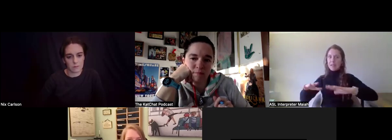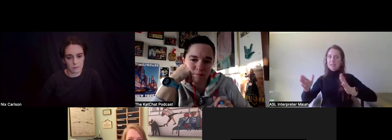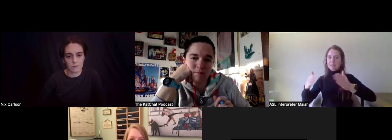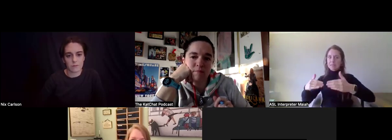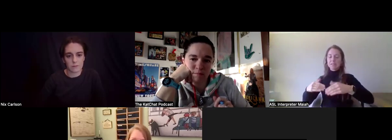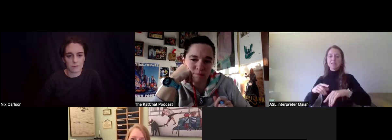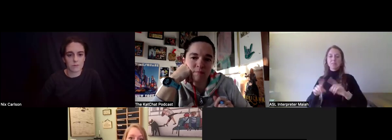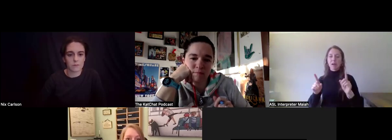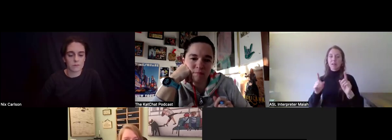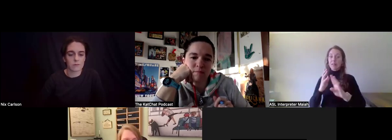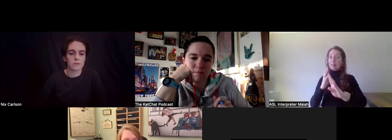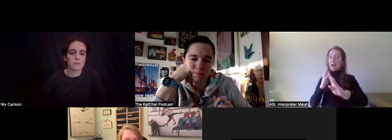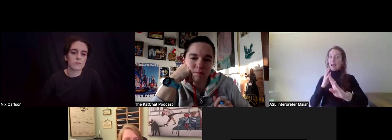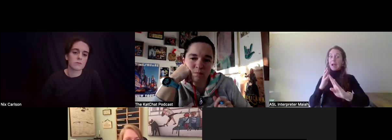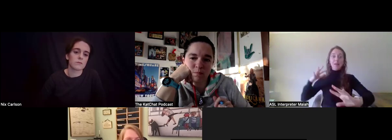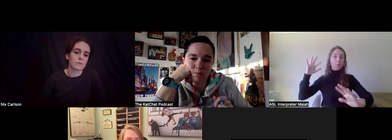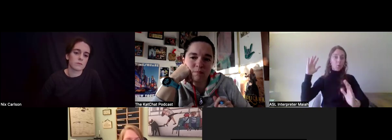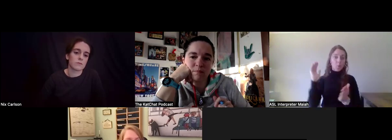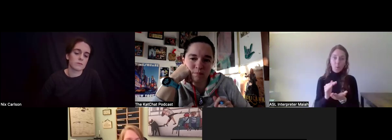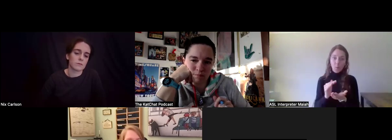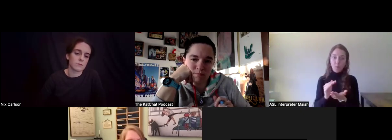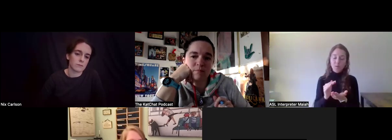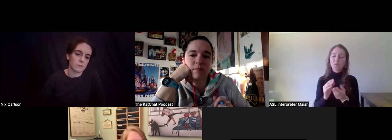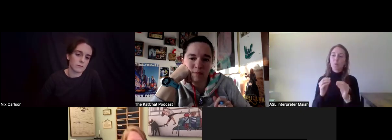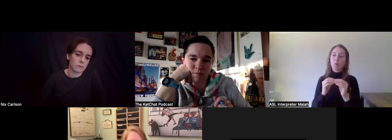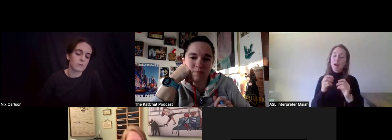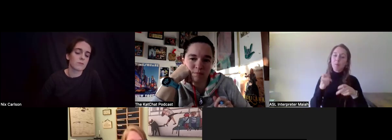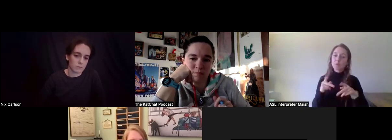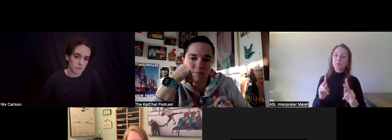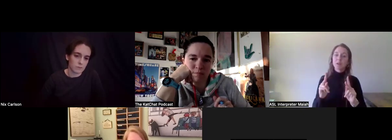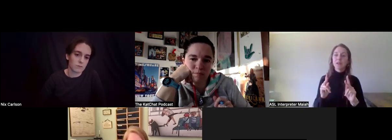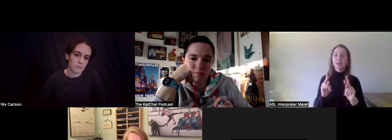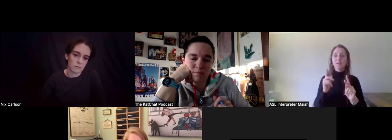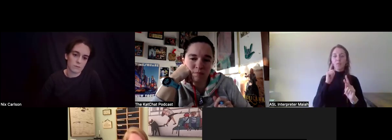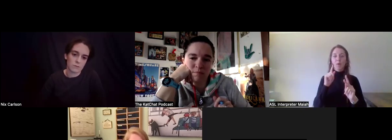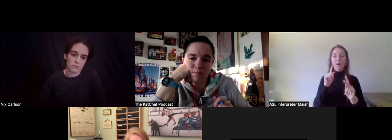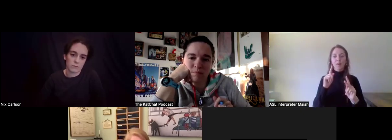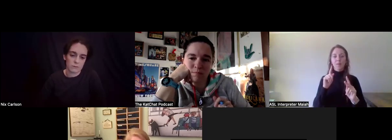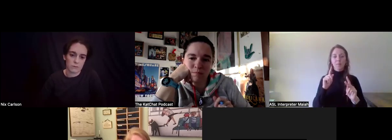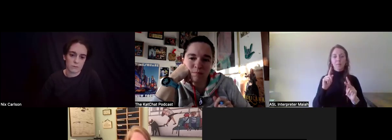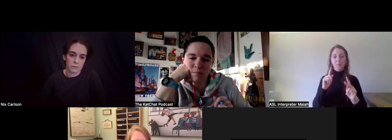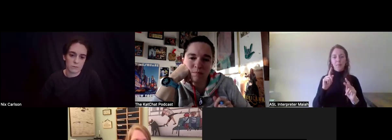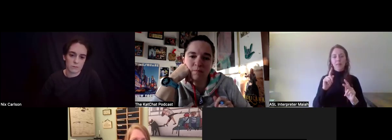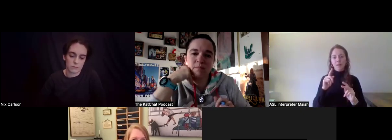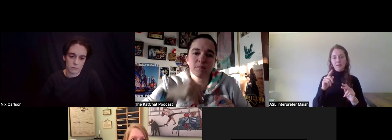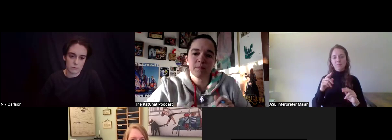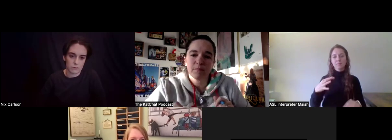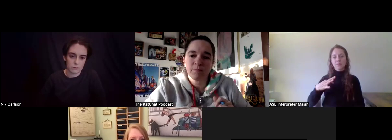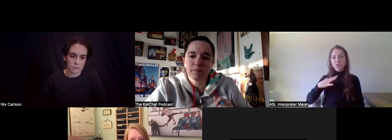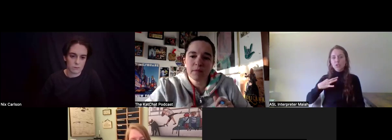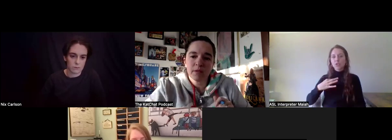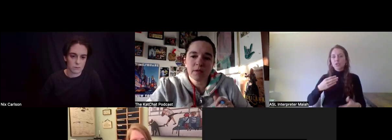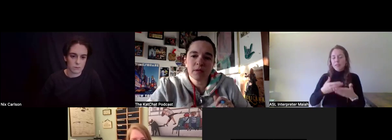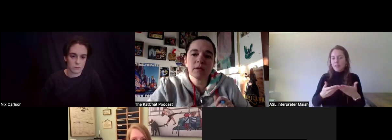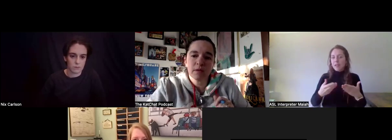the line, more opportunity to get merchandise in this. Like there was one teeny little store on the last boat. Like this